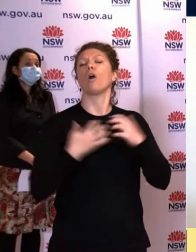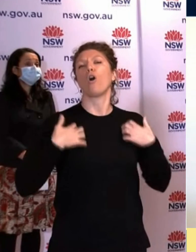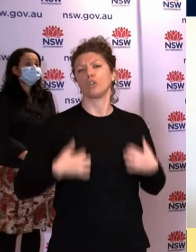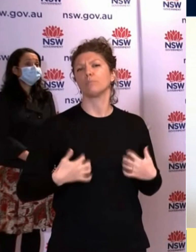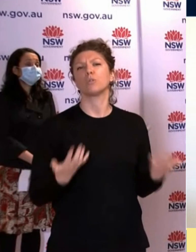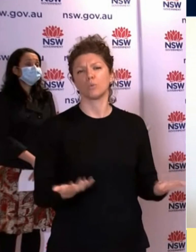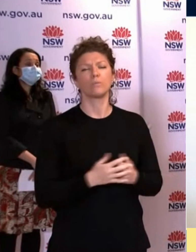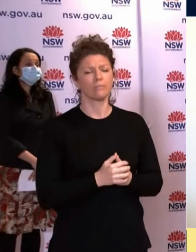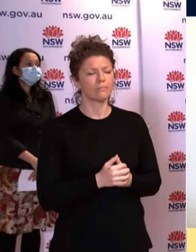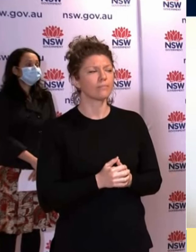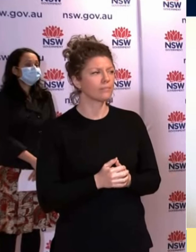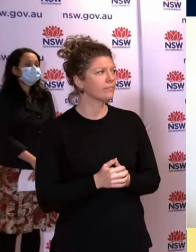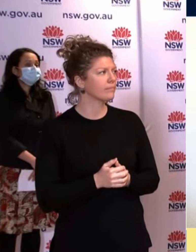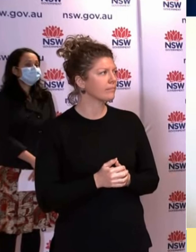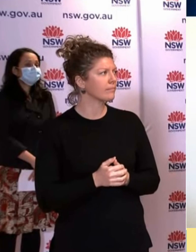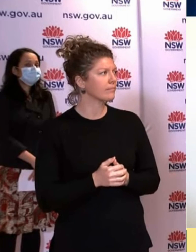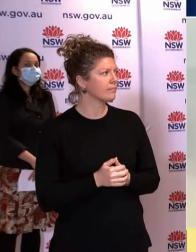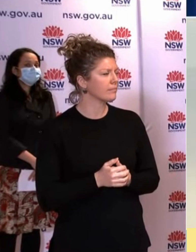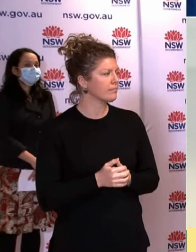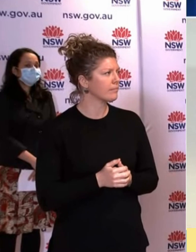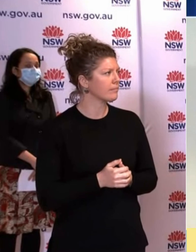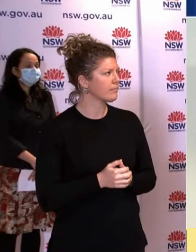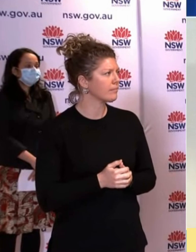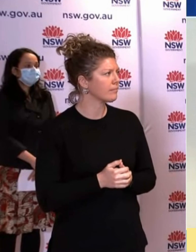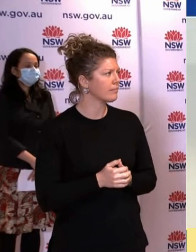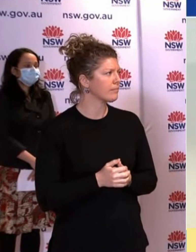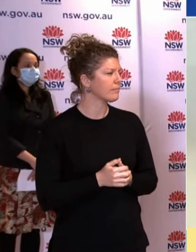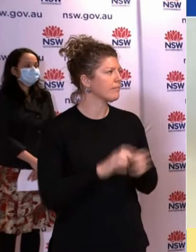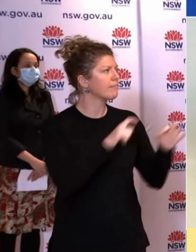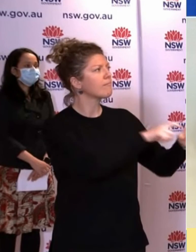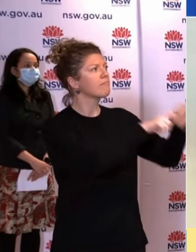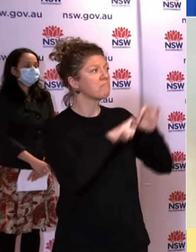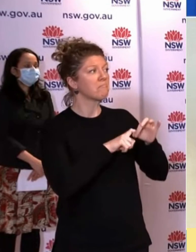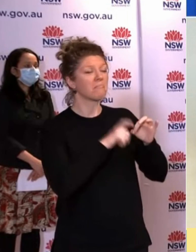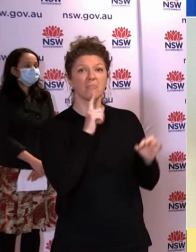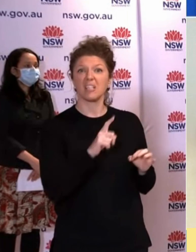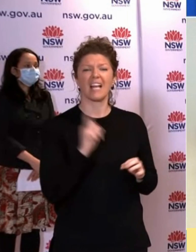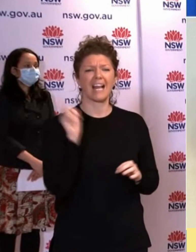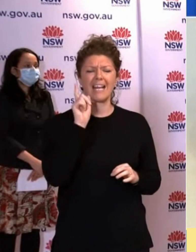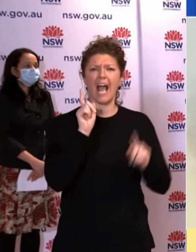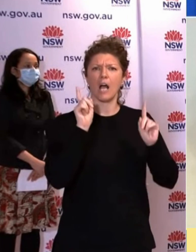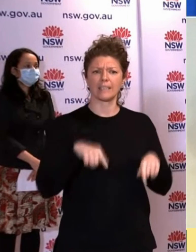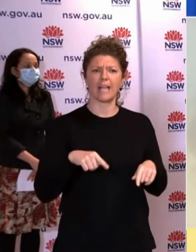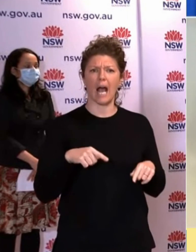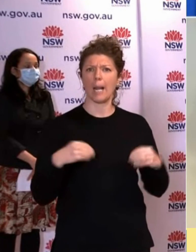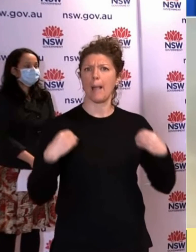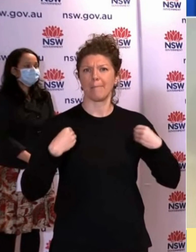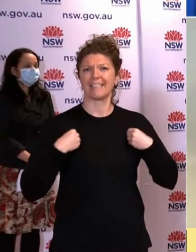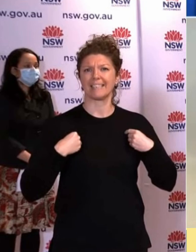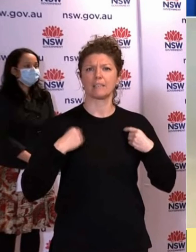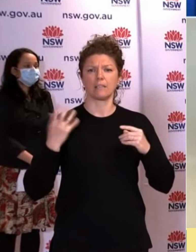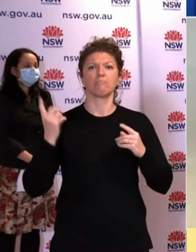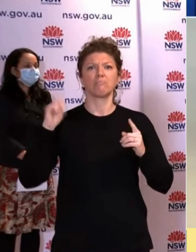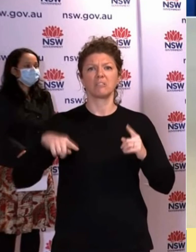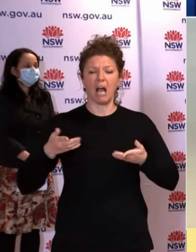Sorry. In the last few days, we've had major employers, a couple of the big banks, starting rapid antigen testing trials. Yeah. How